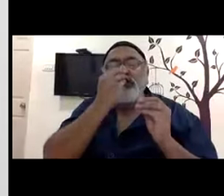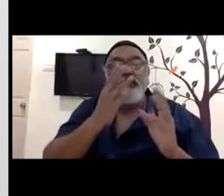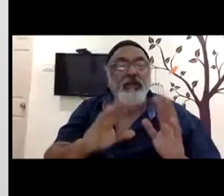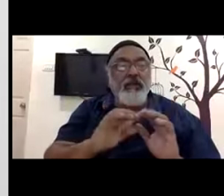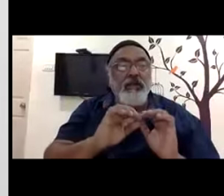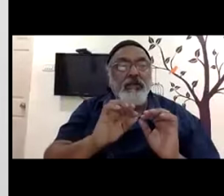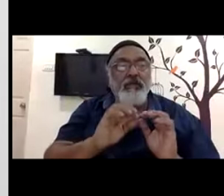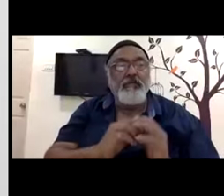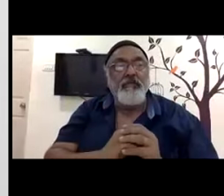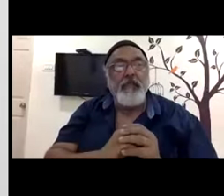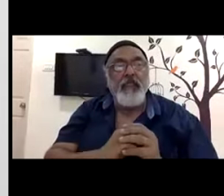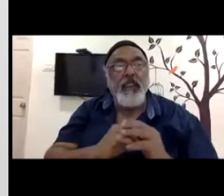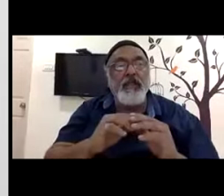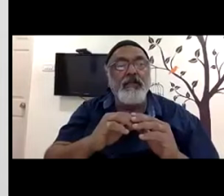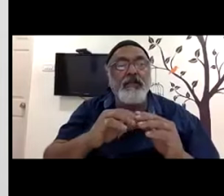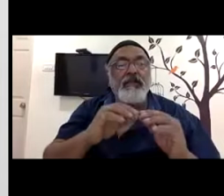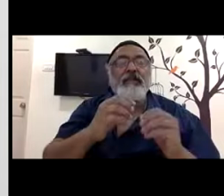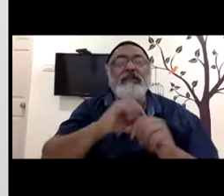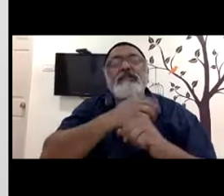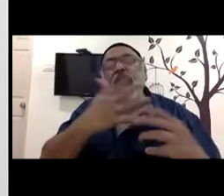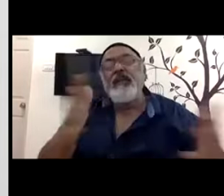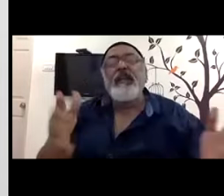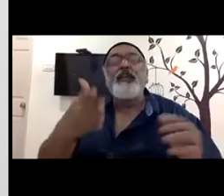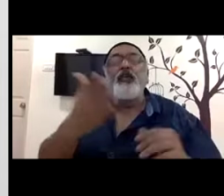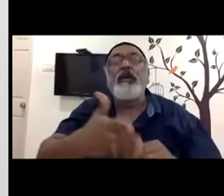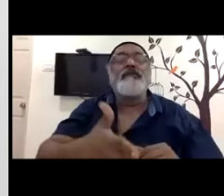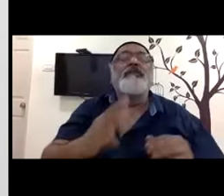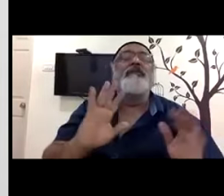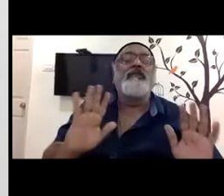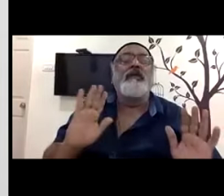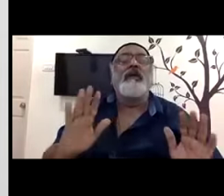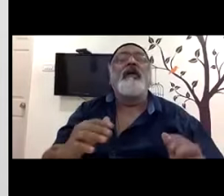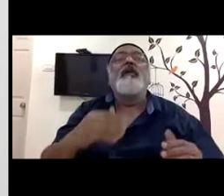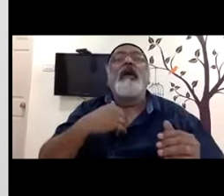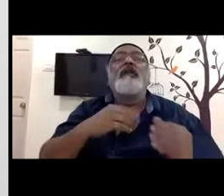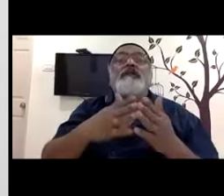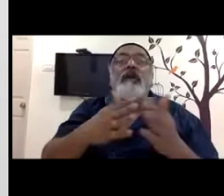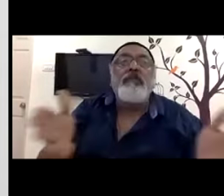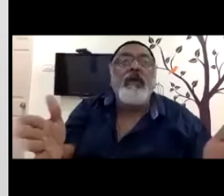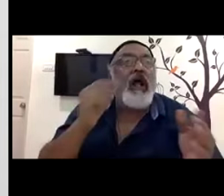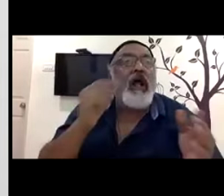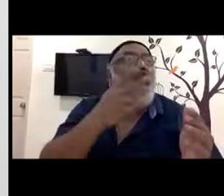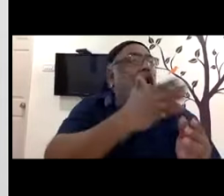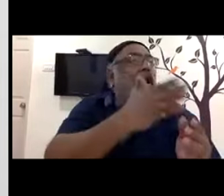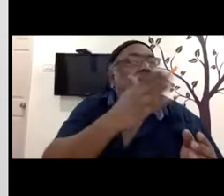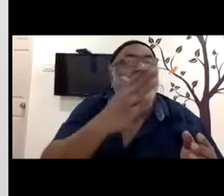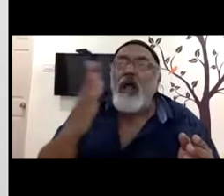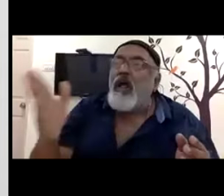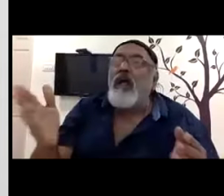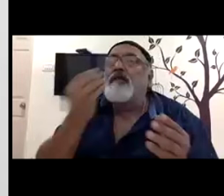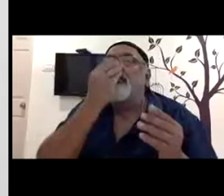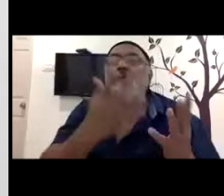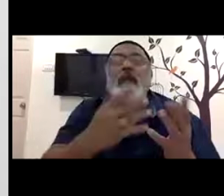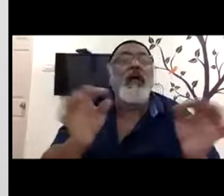However, it's just to give you an introduction so that you are aware of what different kinds of researches